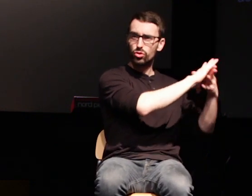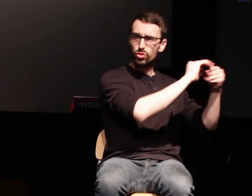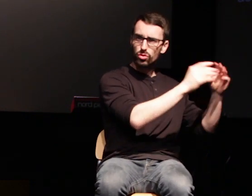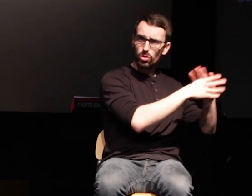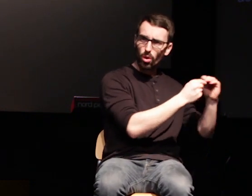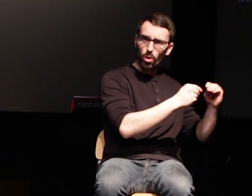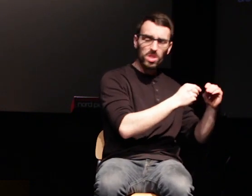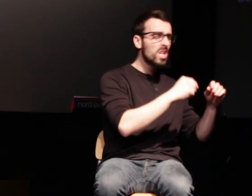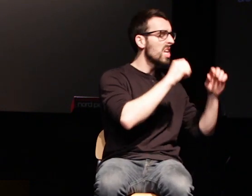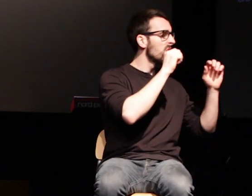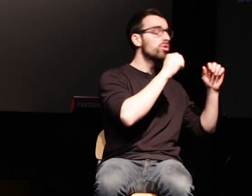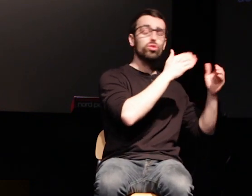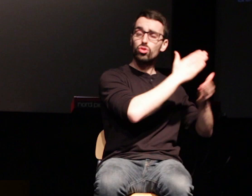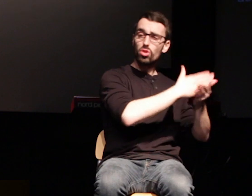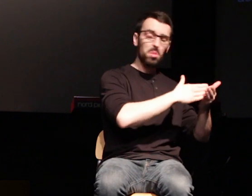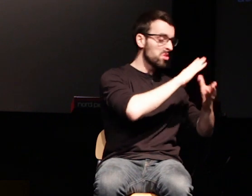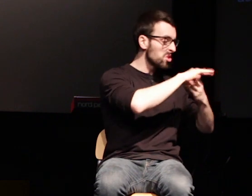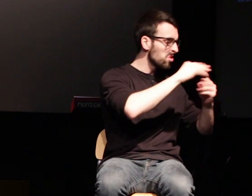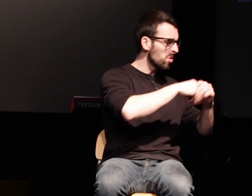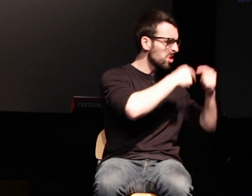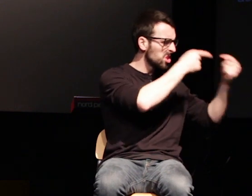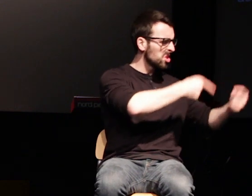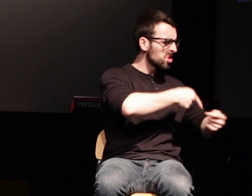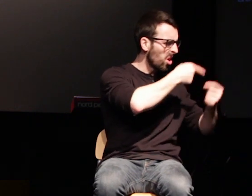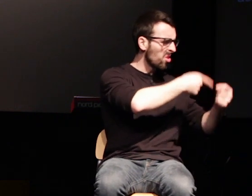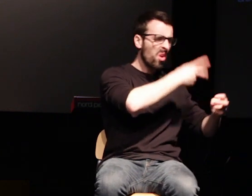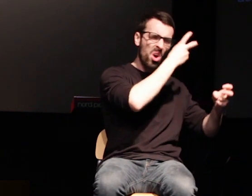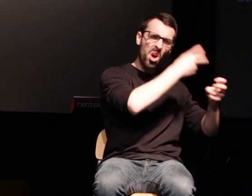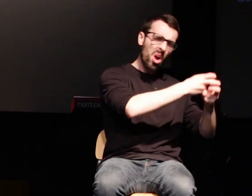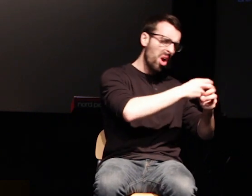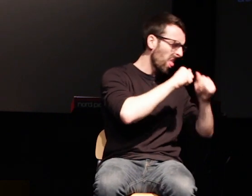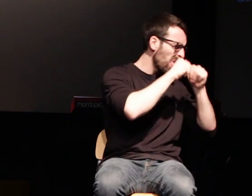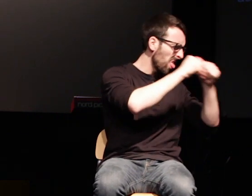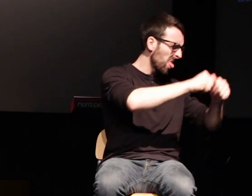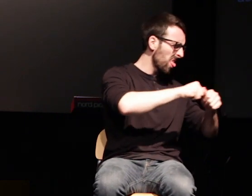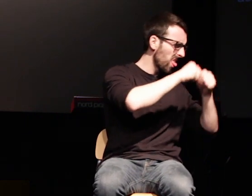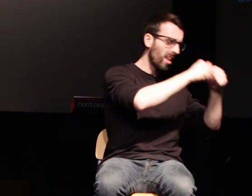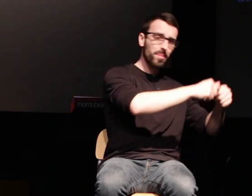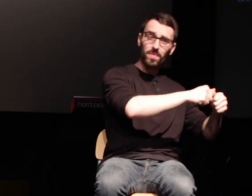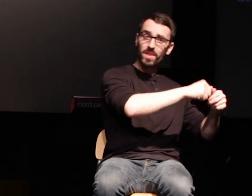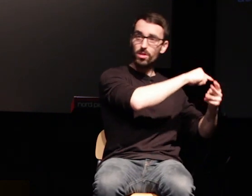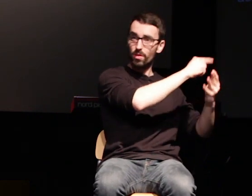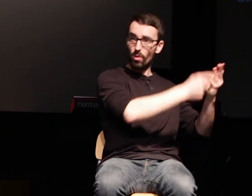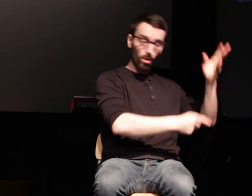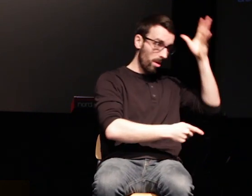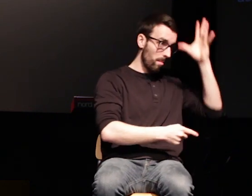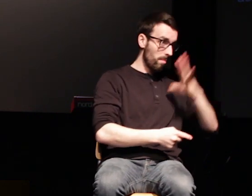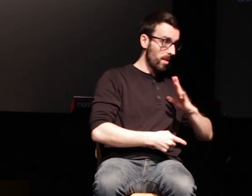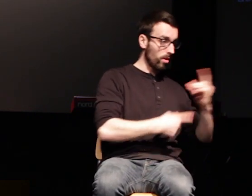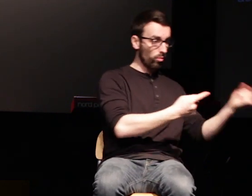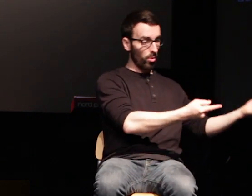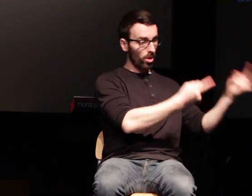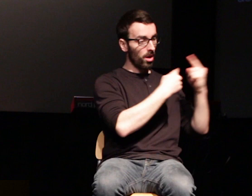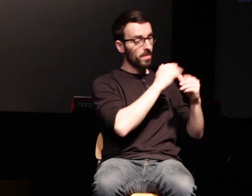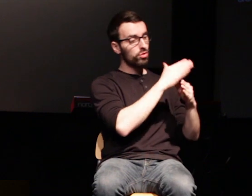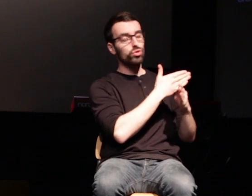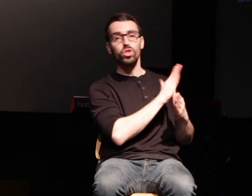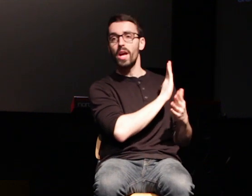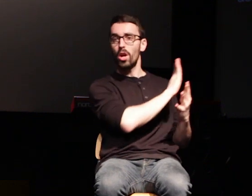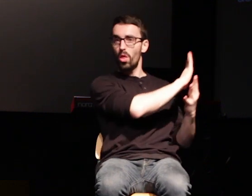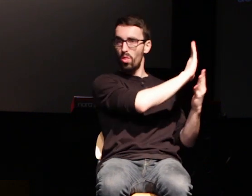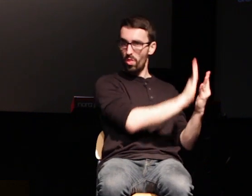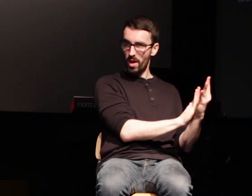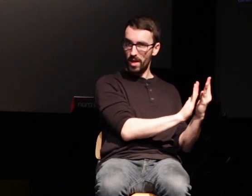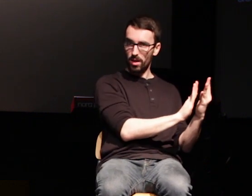of them are painful. Some of them aren't yet accomplished or done. But these four men are coming in to share their story. And